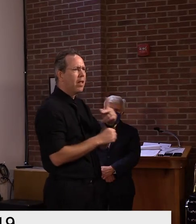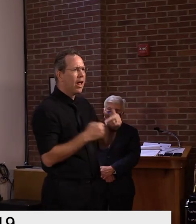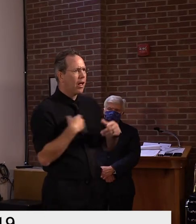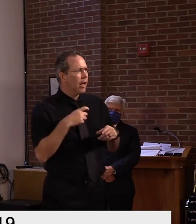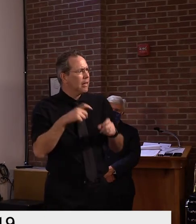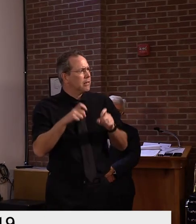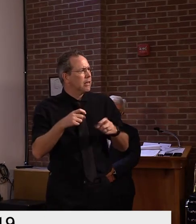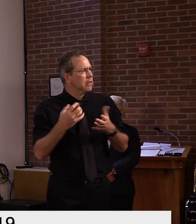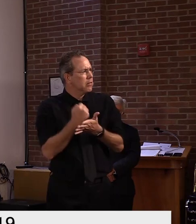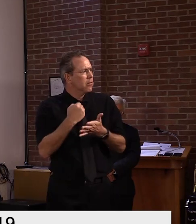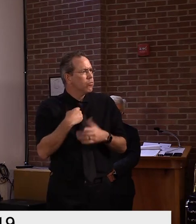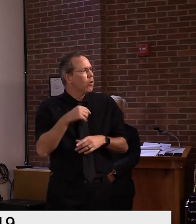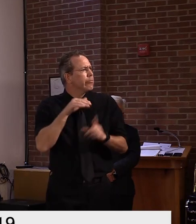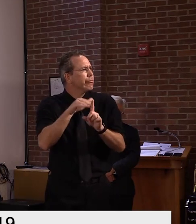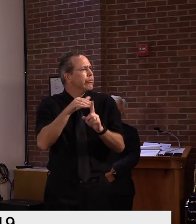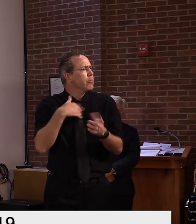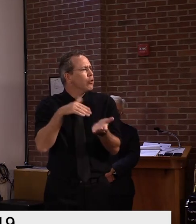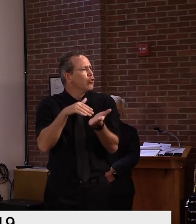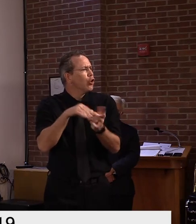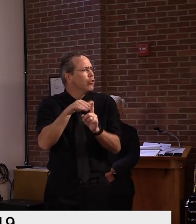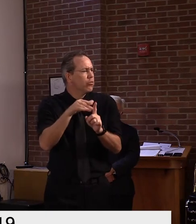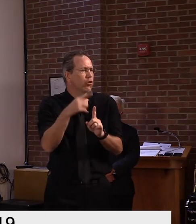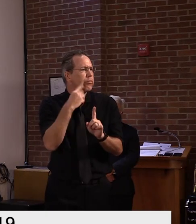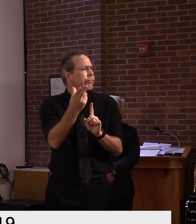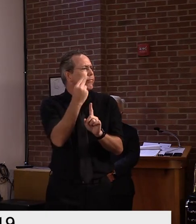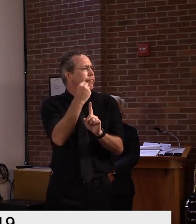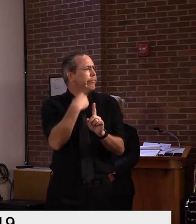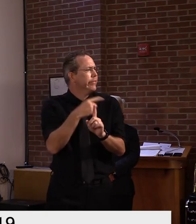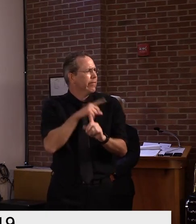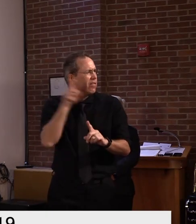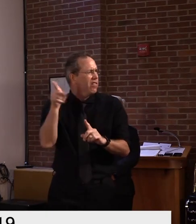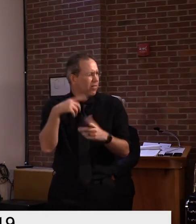even a local office as opposed to the hospital.